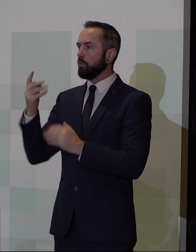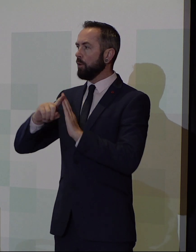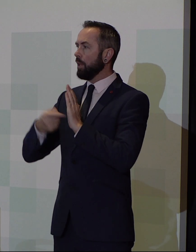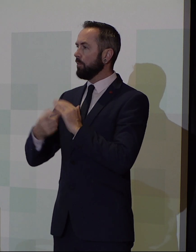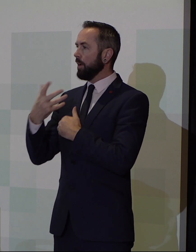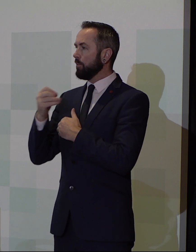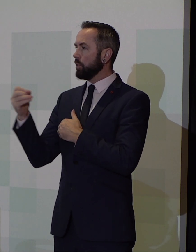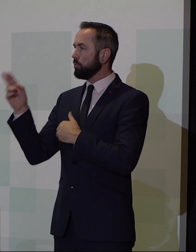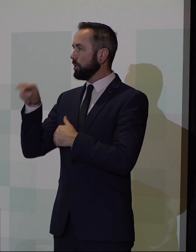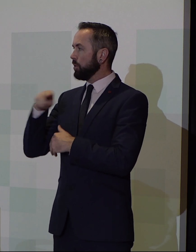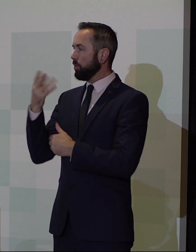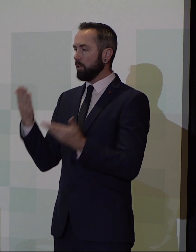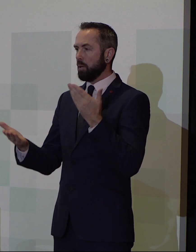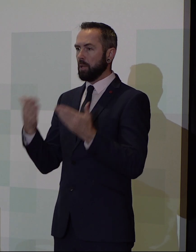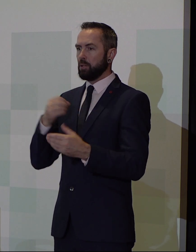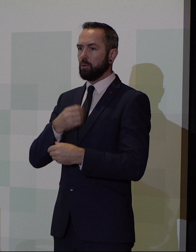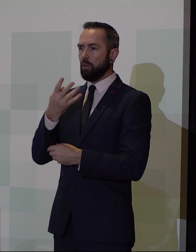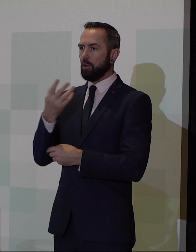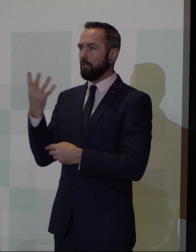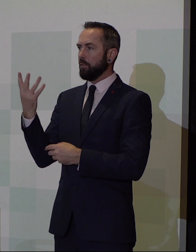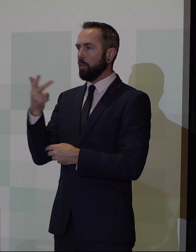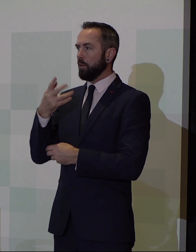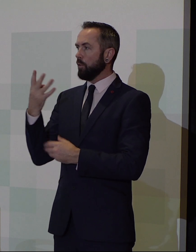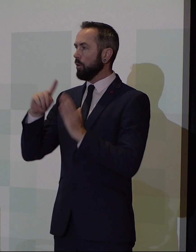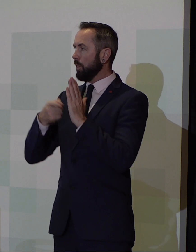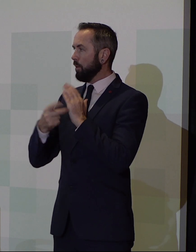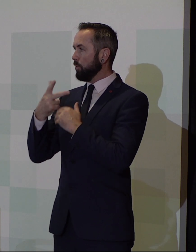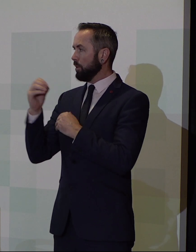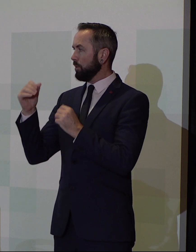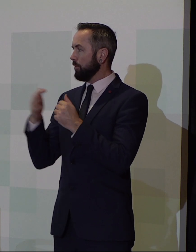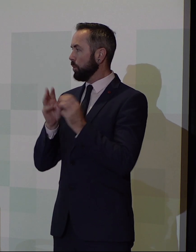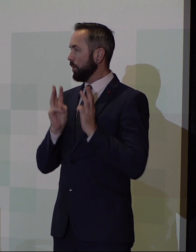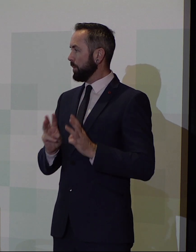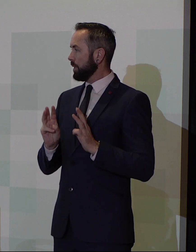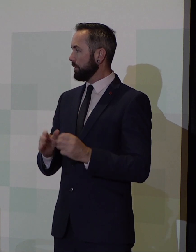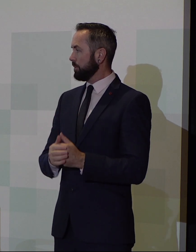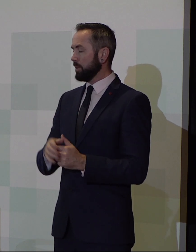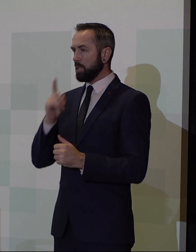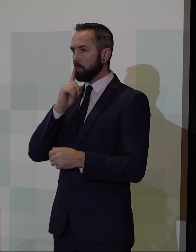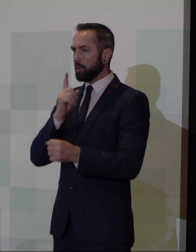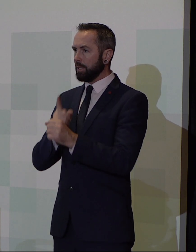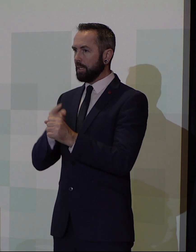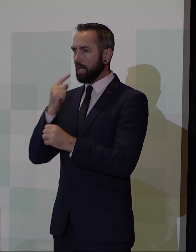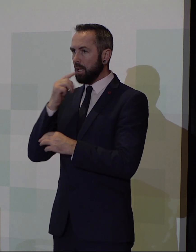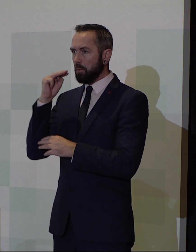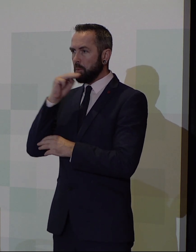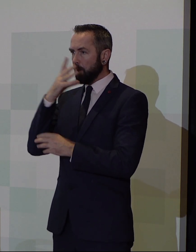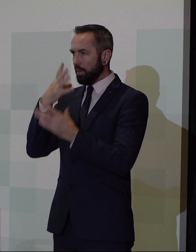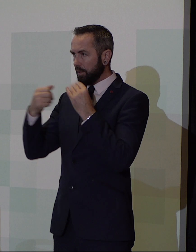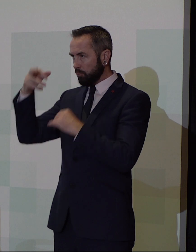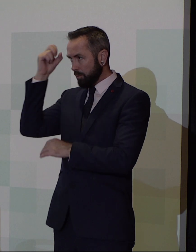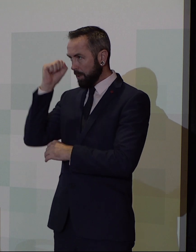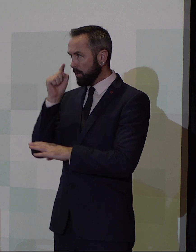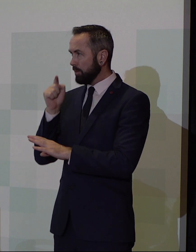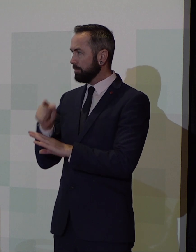44,500 euros compared to 34,300 euros for women. But again, an important caveat to bear in mind